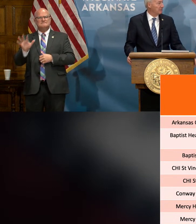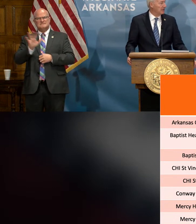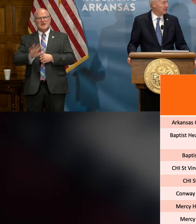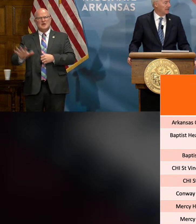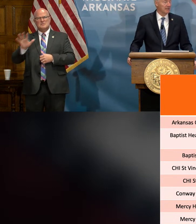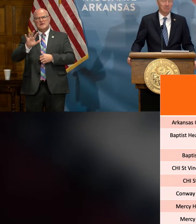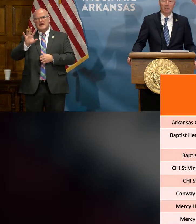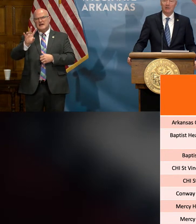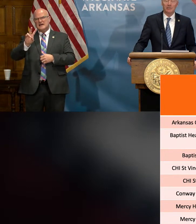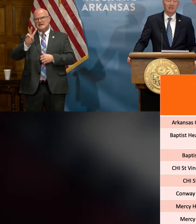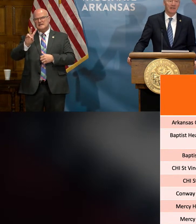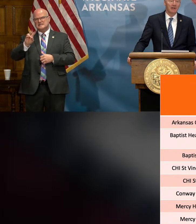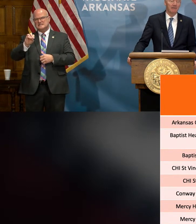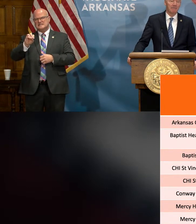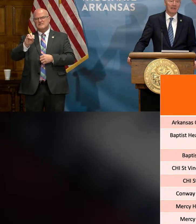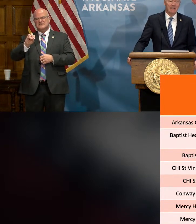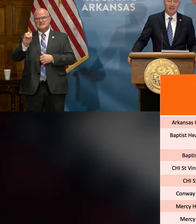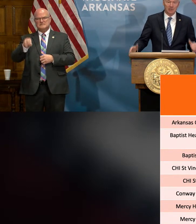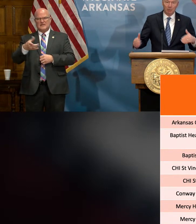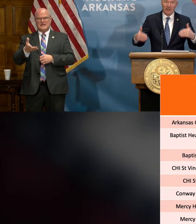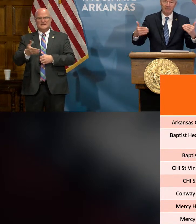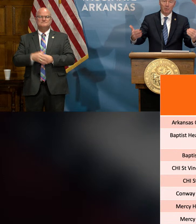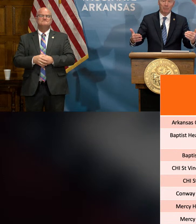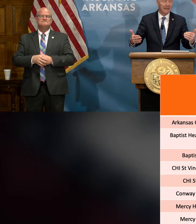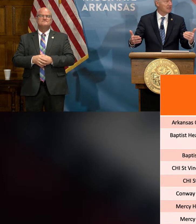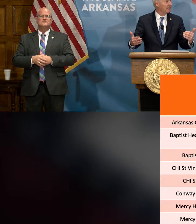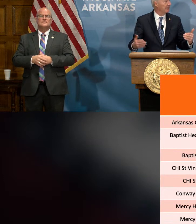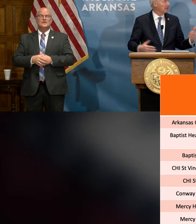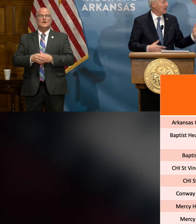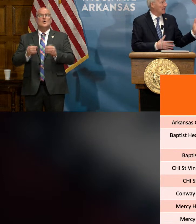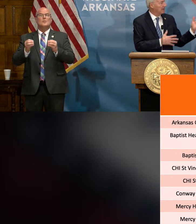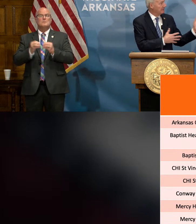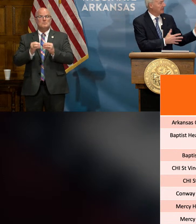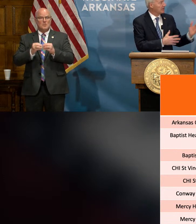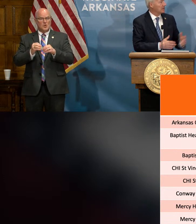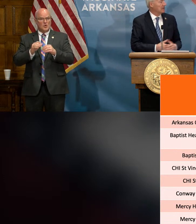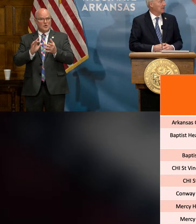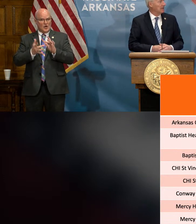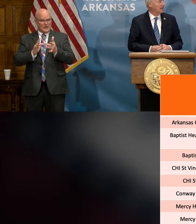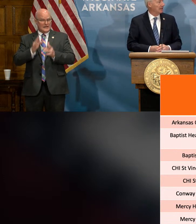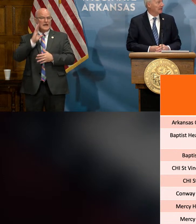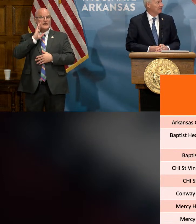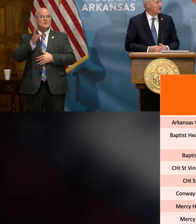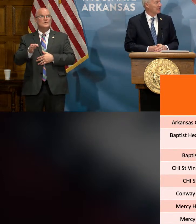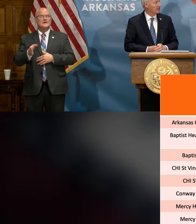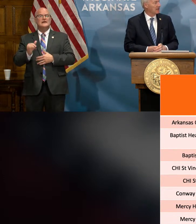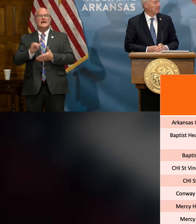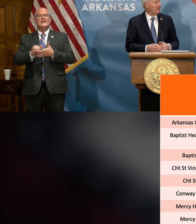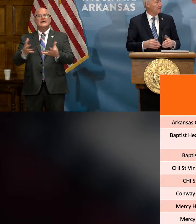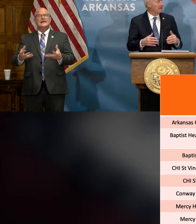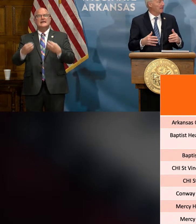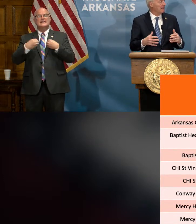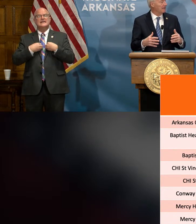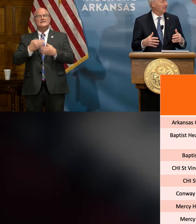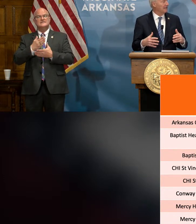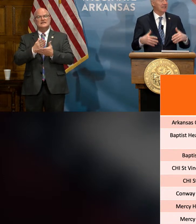a 70 margin there. And so we'll have more beds coming online, and this gives us